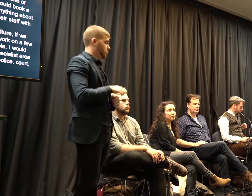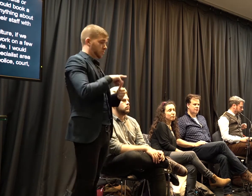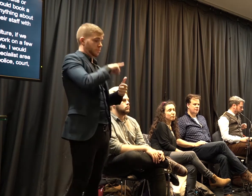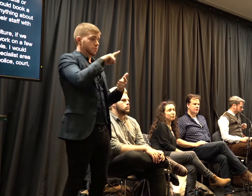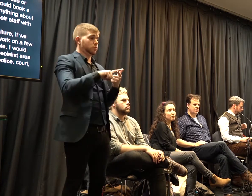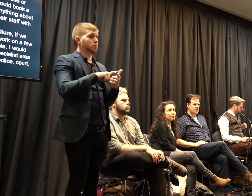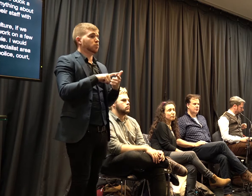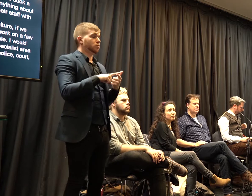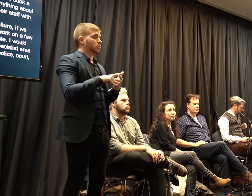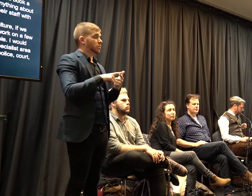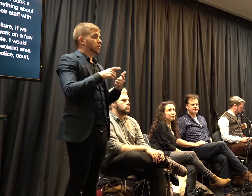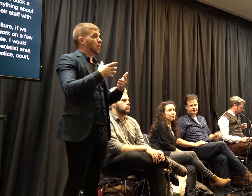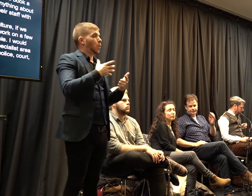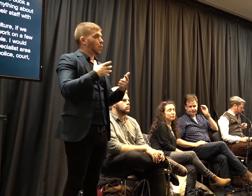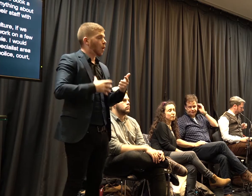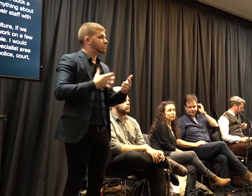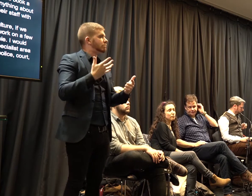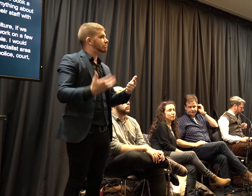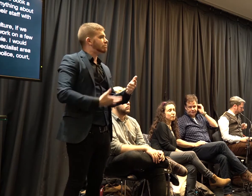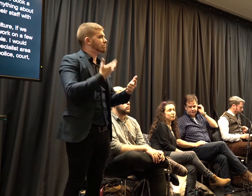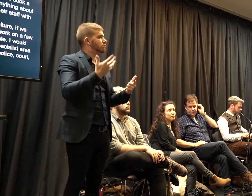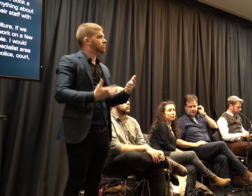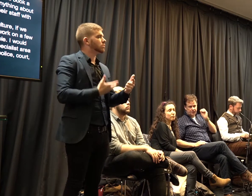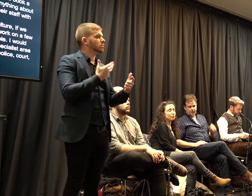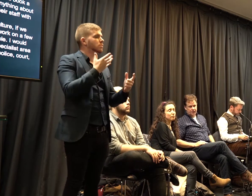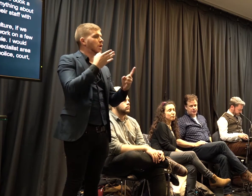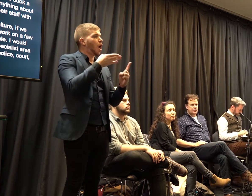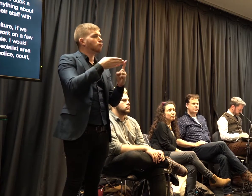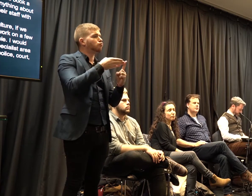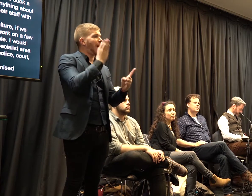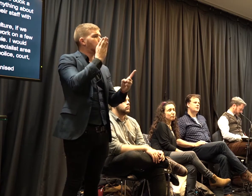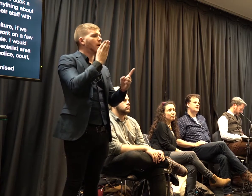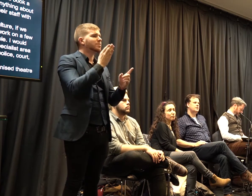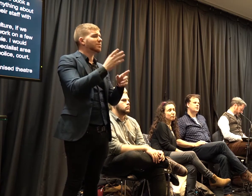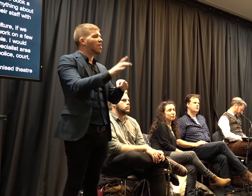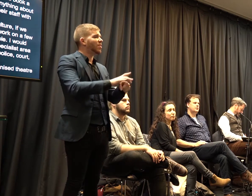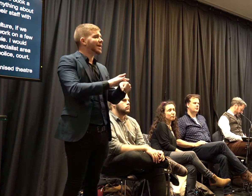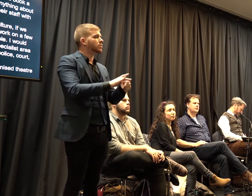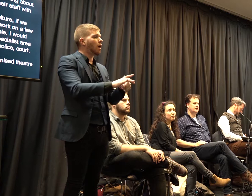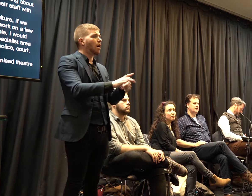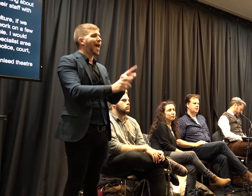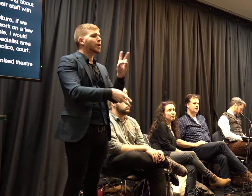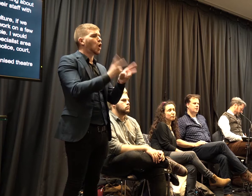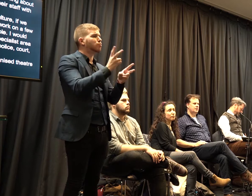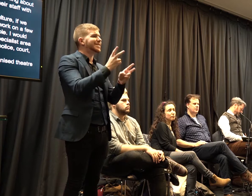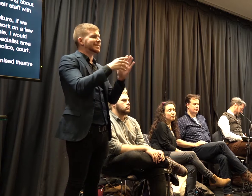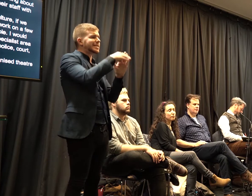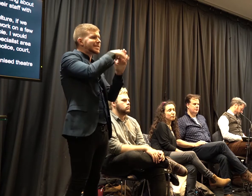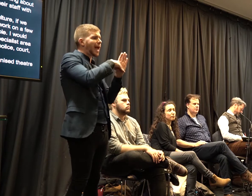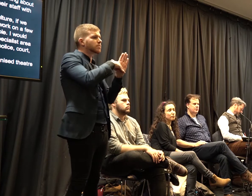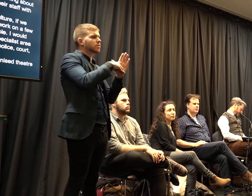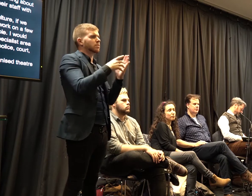I would love to establish some kind of recognised theatre interpreting standard, whether that be a qualification,